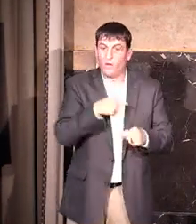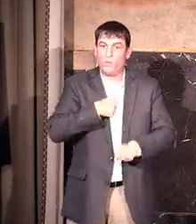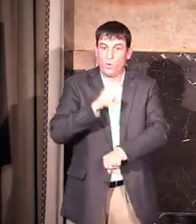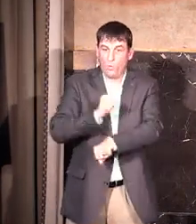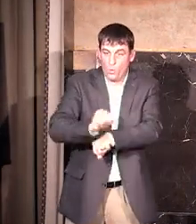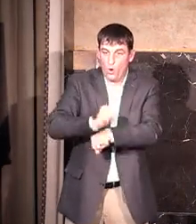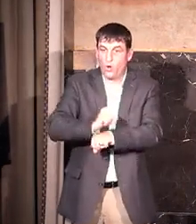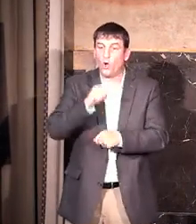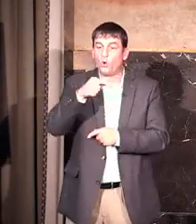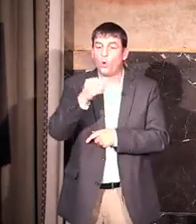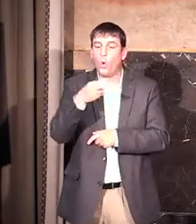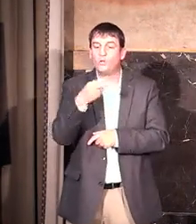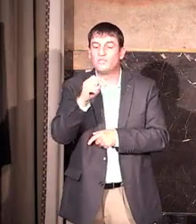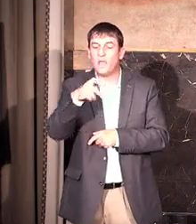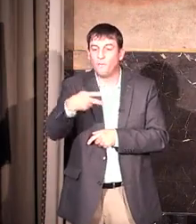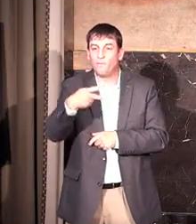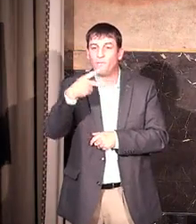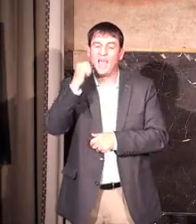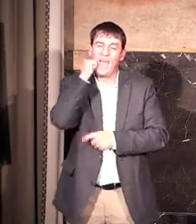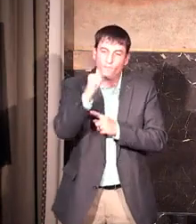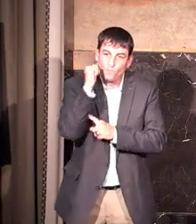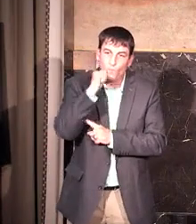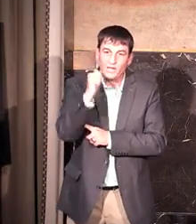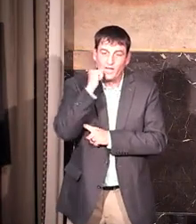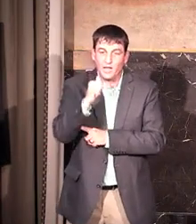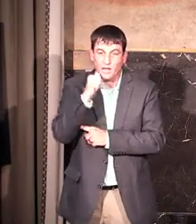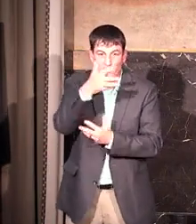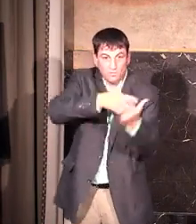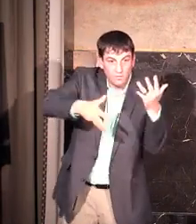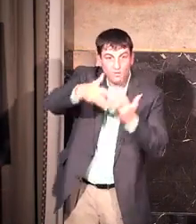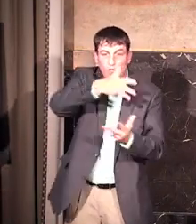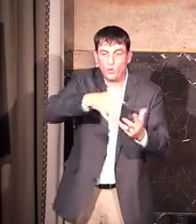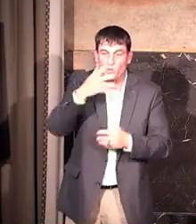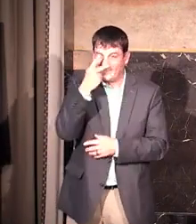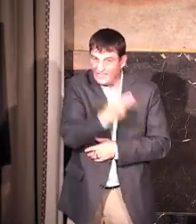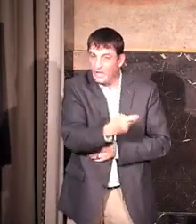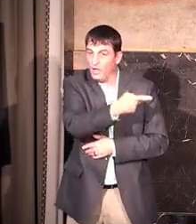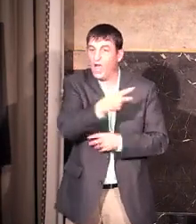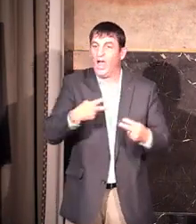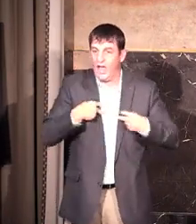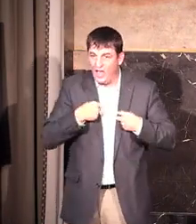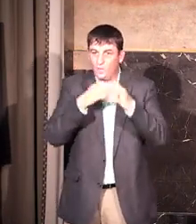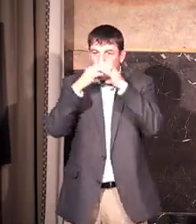at GOSEP every single day, for example, around a table. You're going to see them in a mask.